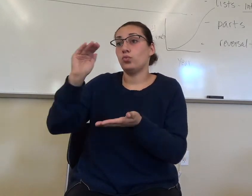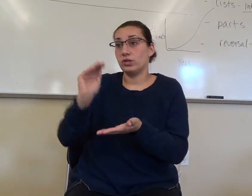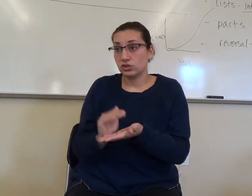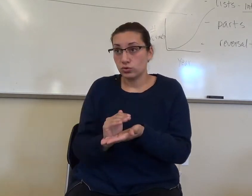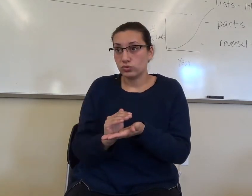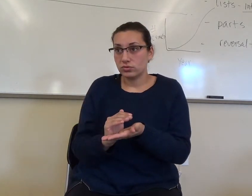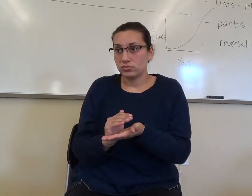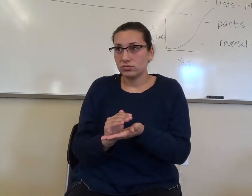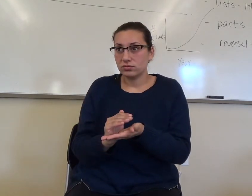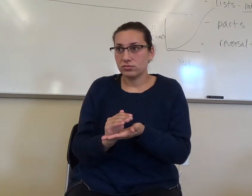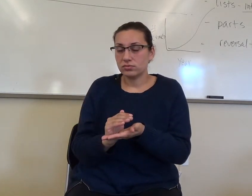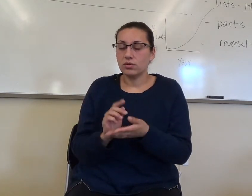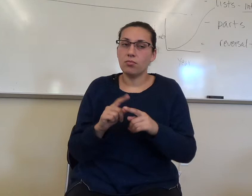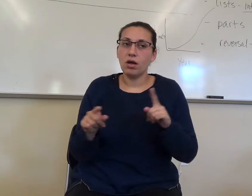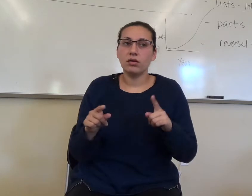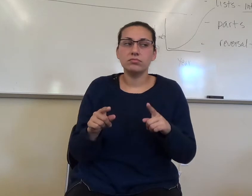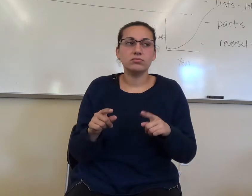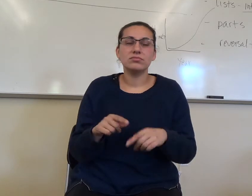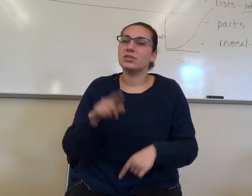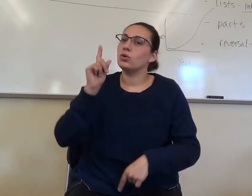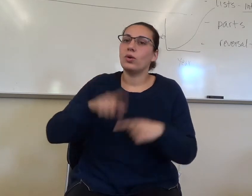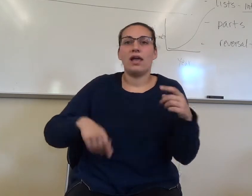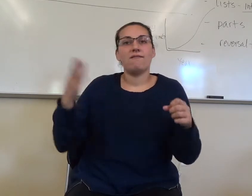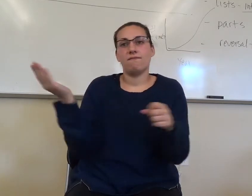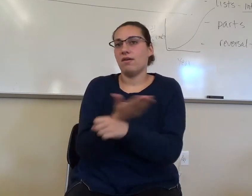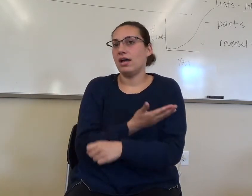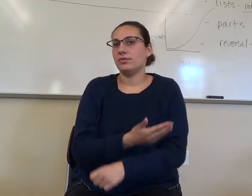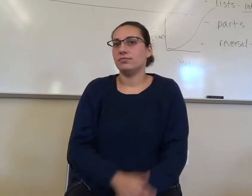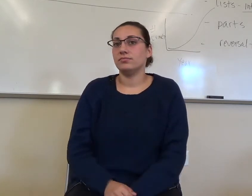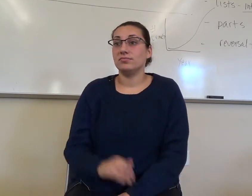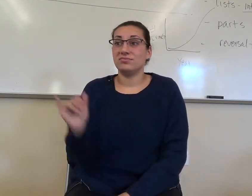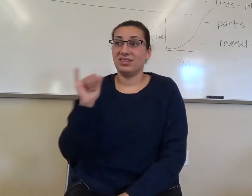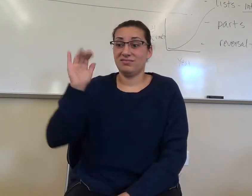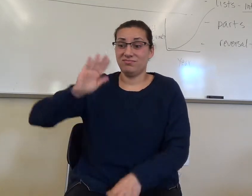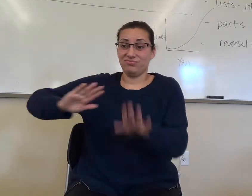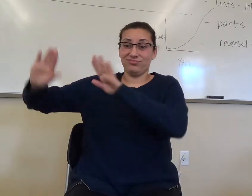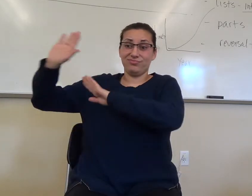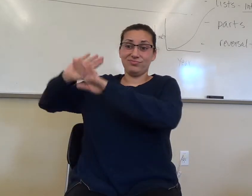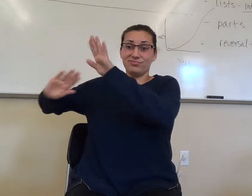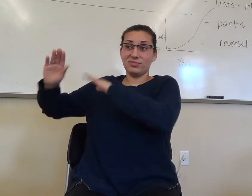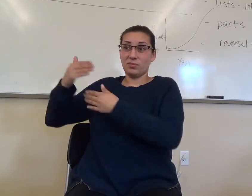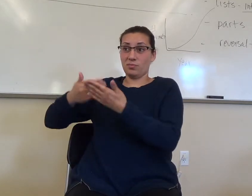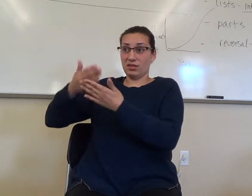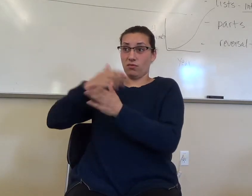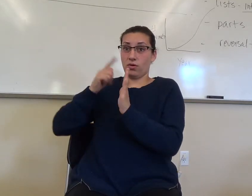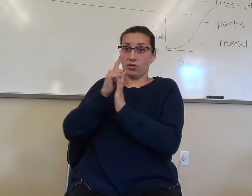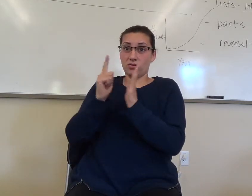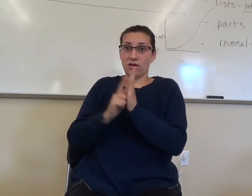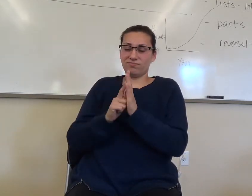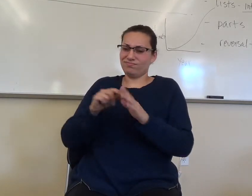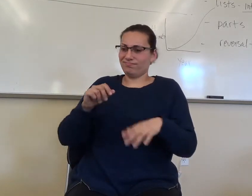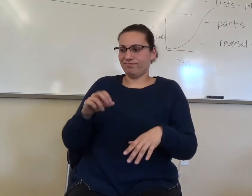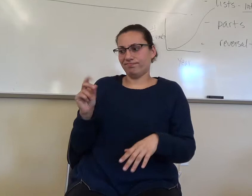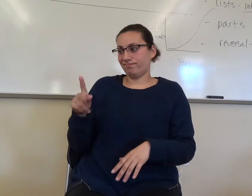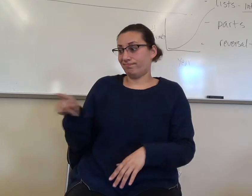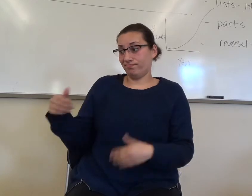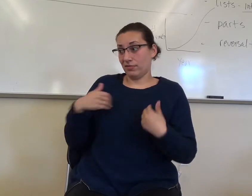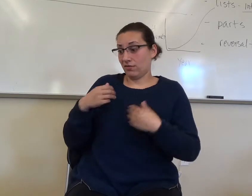thing, they can't fire you. It used to be that before this law came in, they could just say, okay, if you're gonna have a baby, then